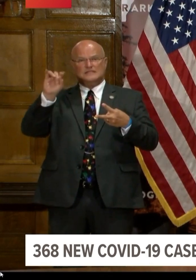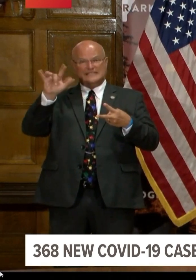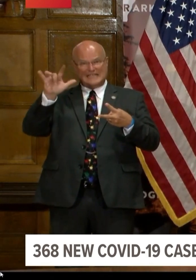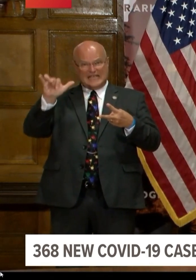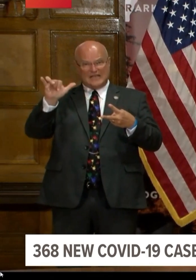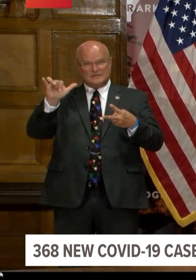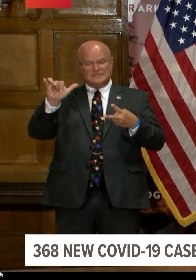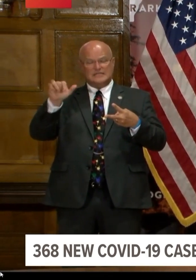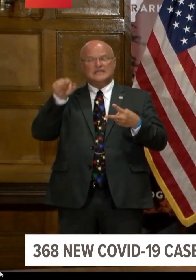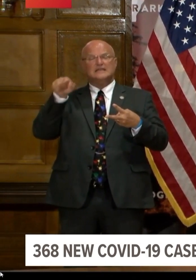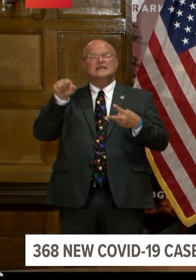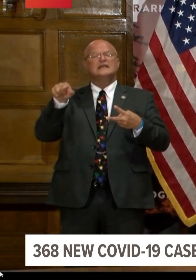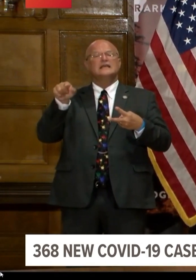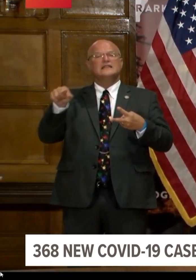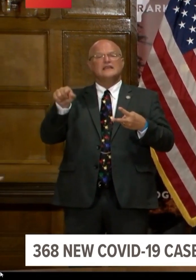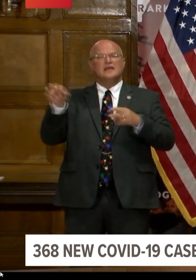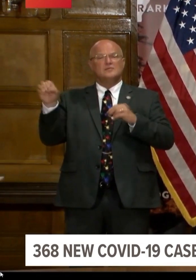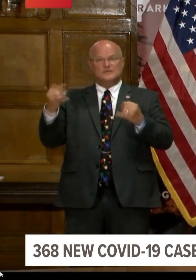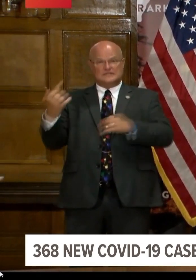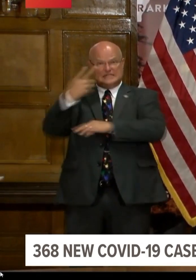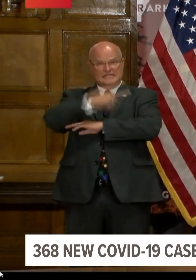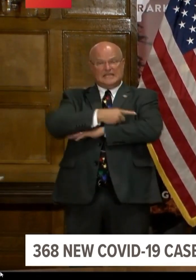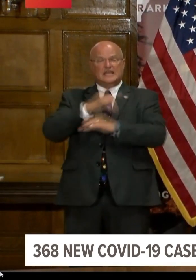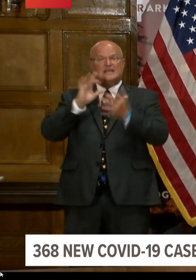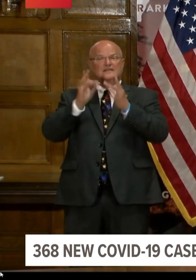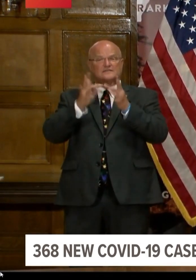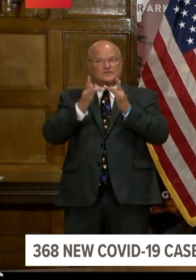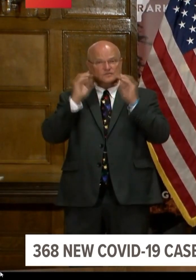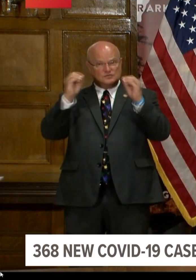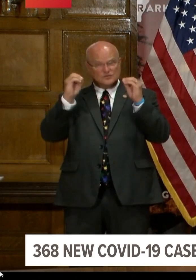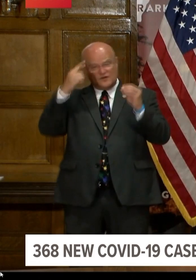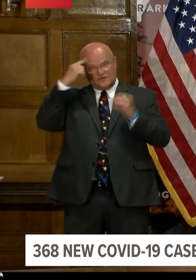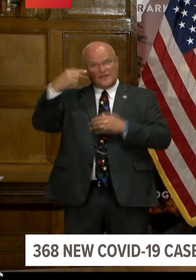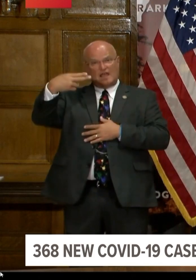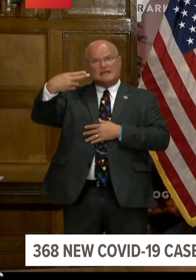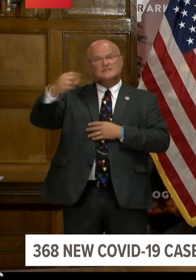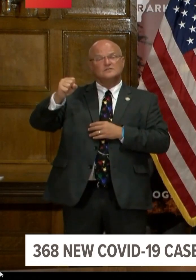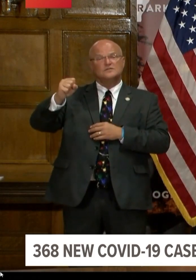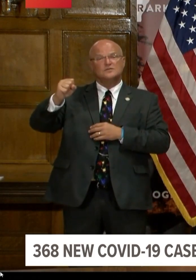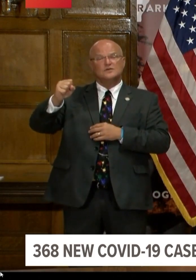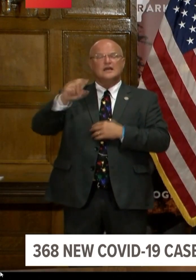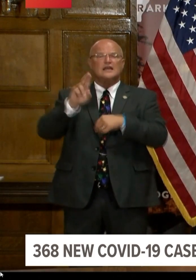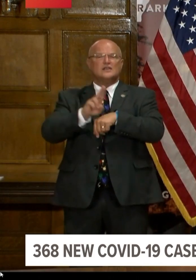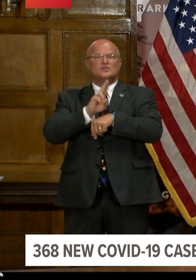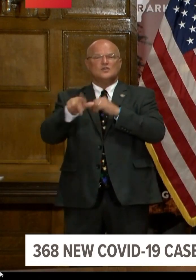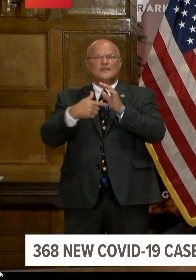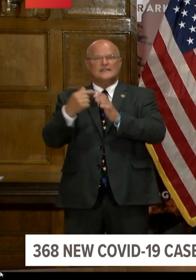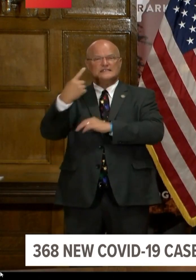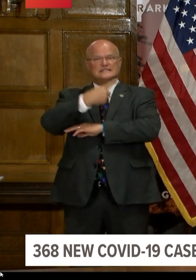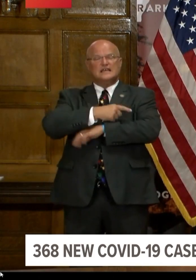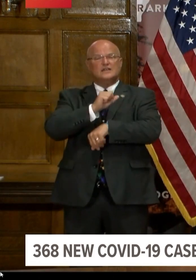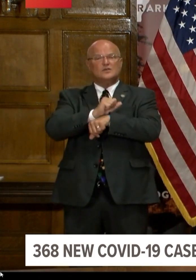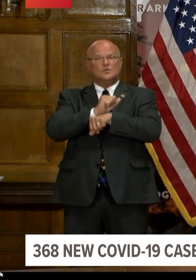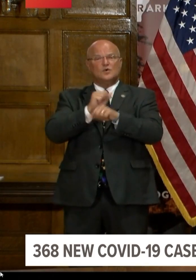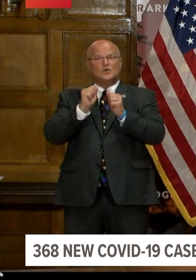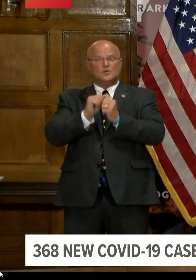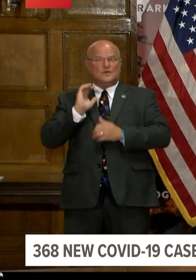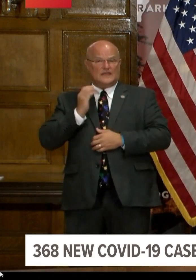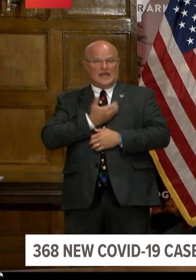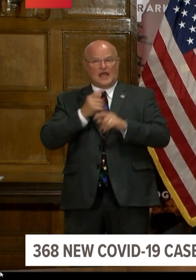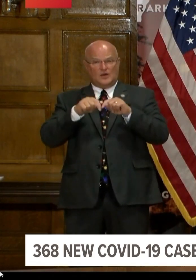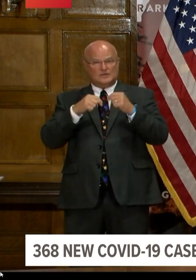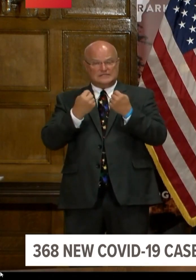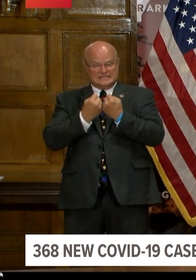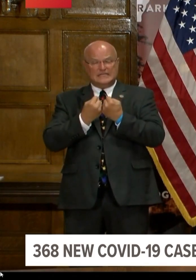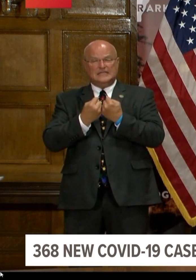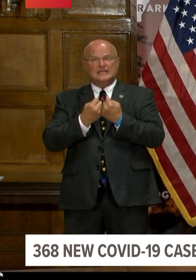District. They moved today to virtual instruction for their high school and are using this day to work with our team at the